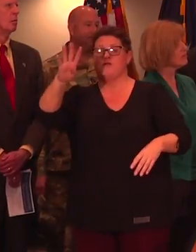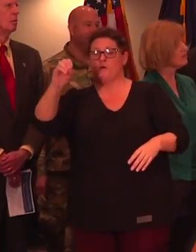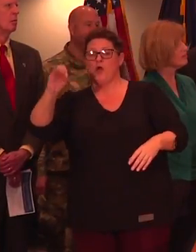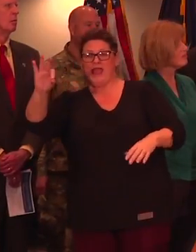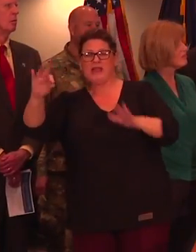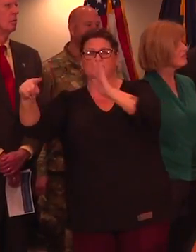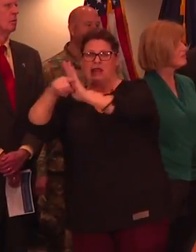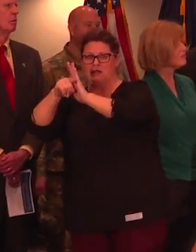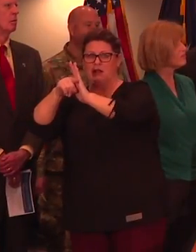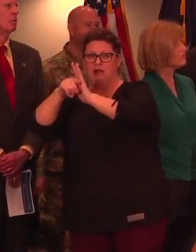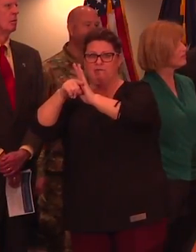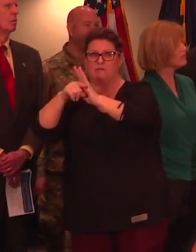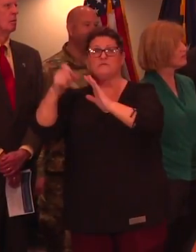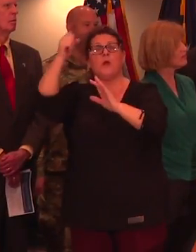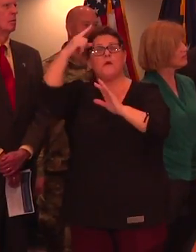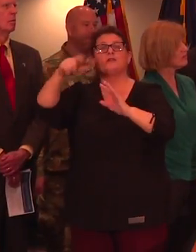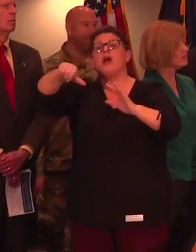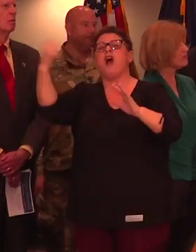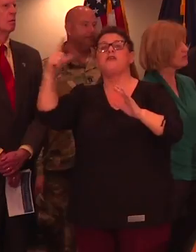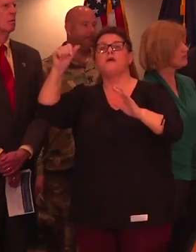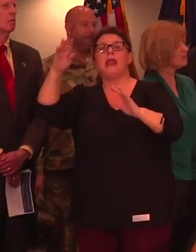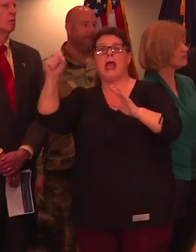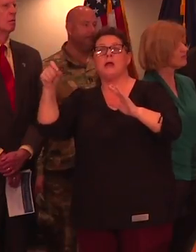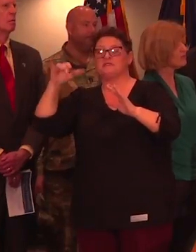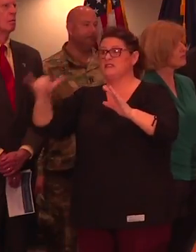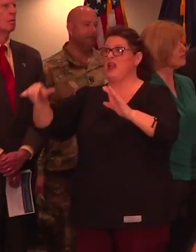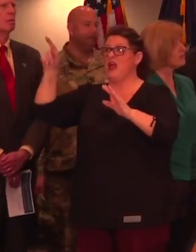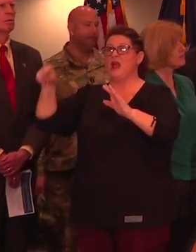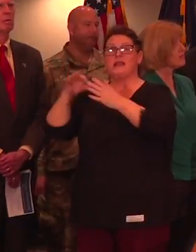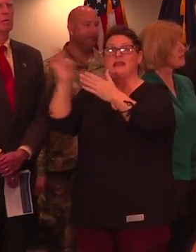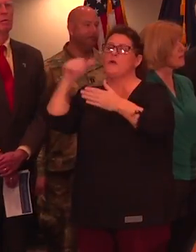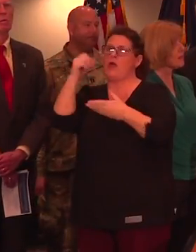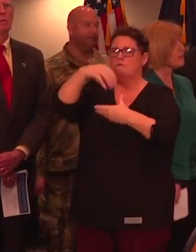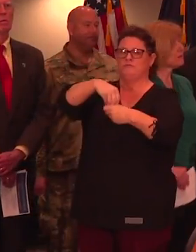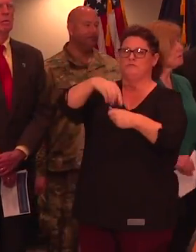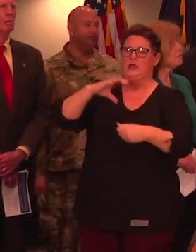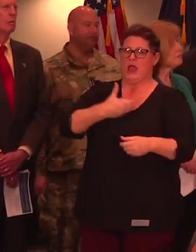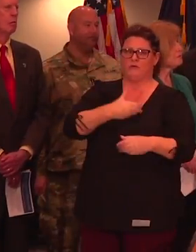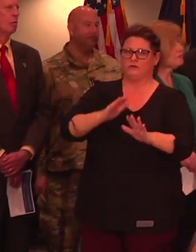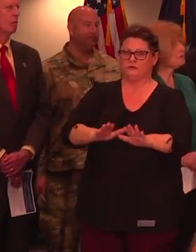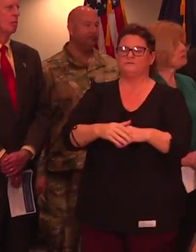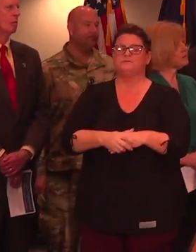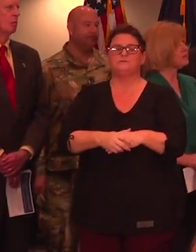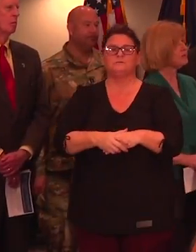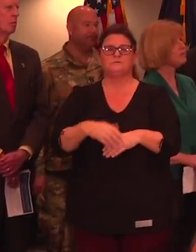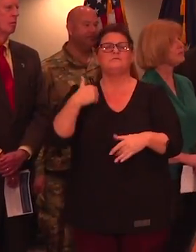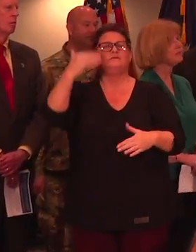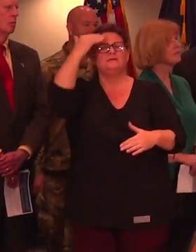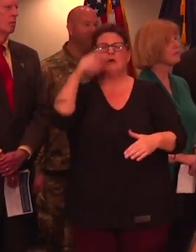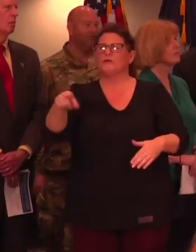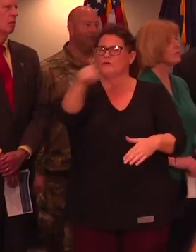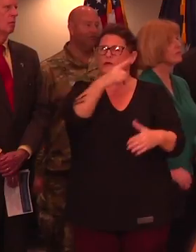the negative tests performed by other reference labs. We know that many South Carolinians are concerned about what impact